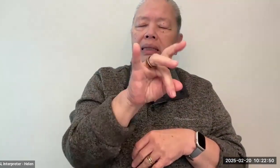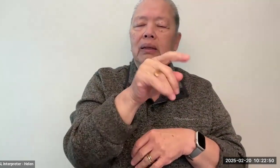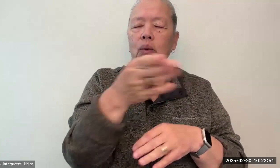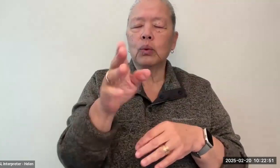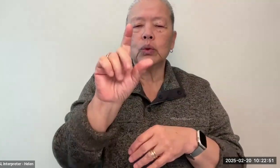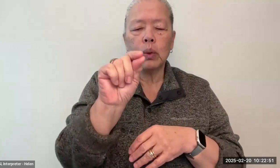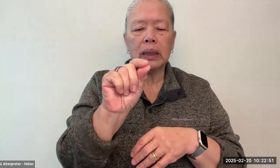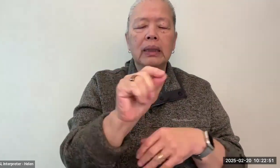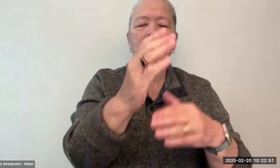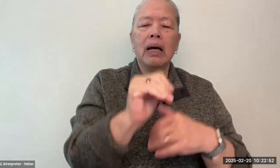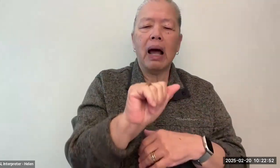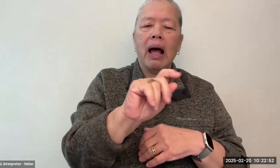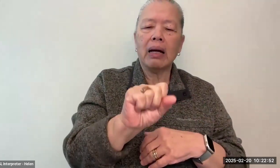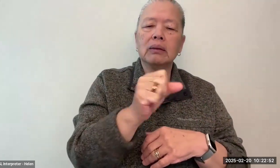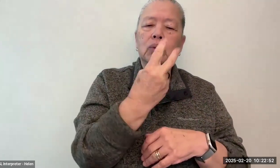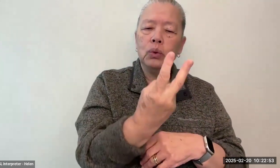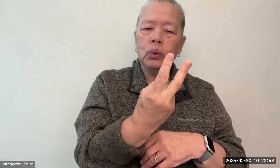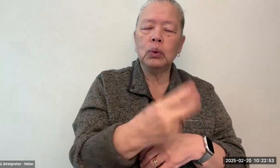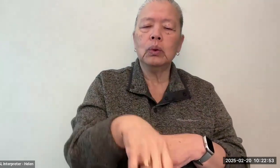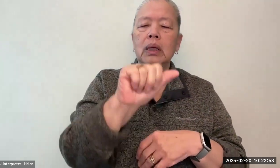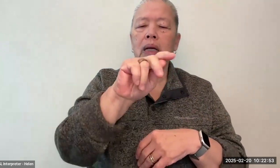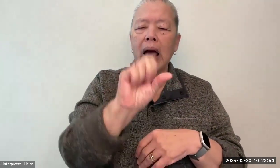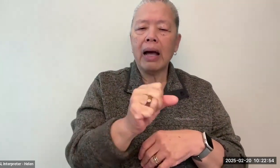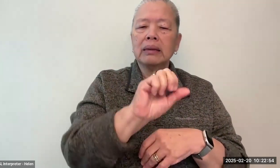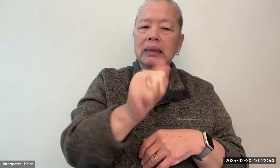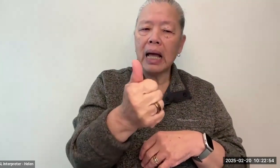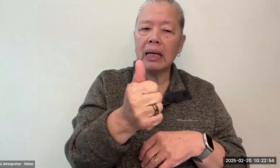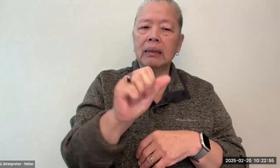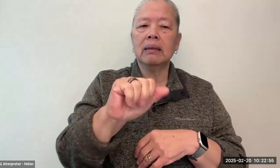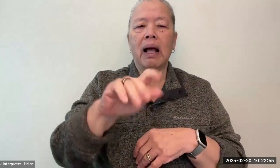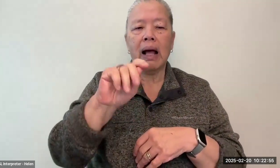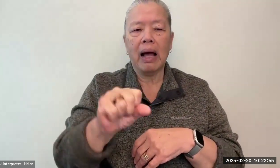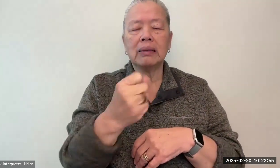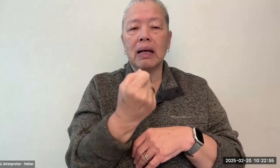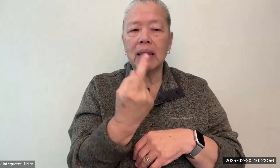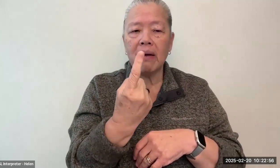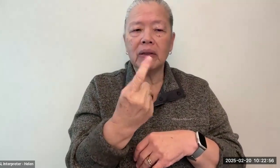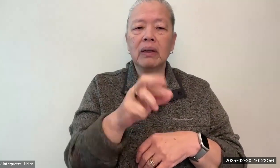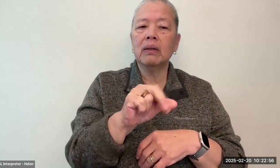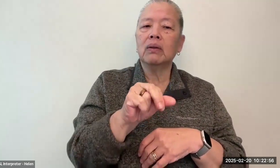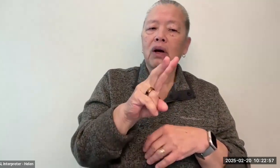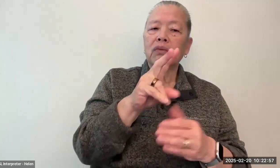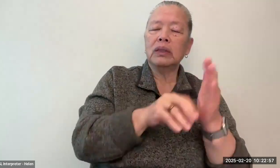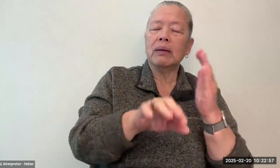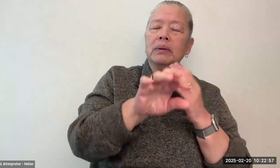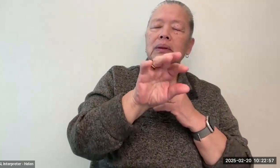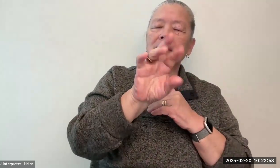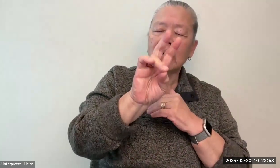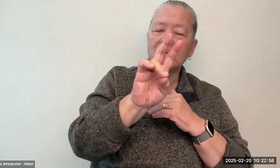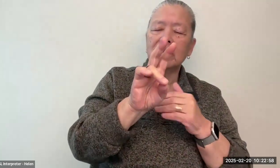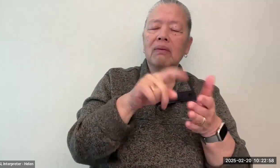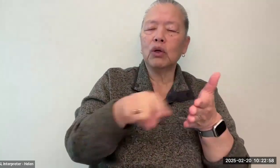Acts chapter 2, Acts chapters 10 and 11, and Revelation chapter 7, verses 9 through 10,